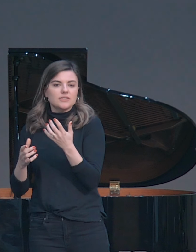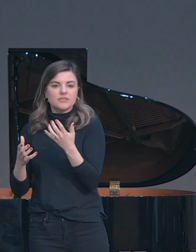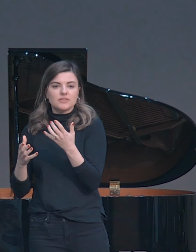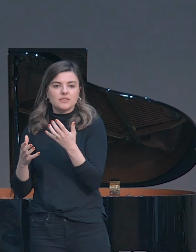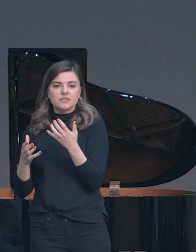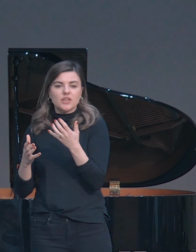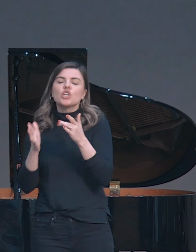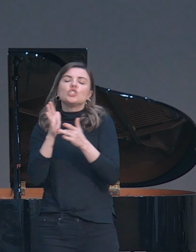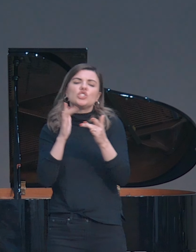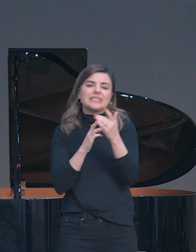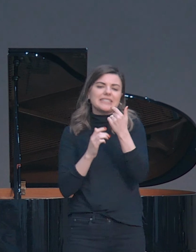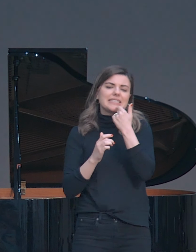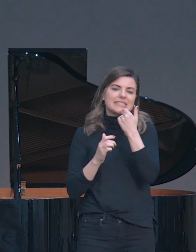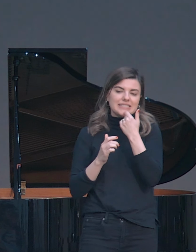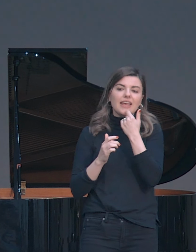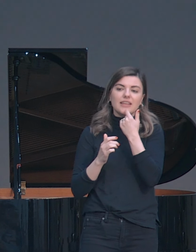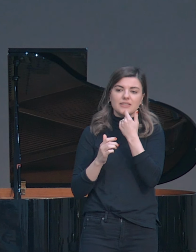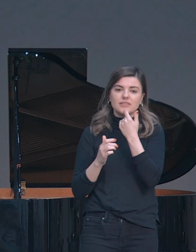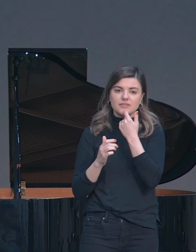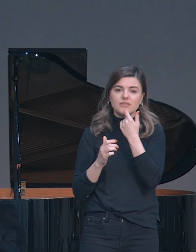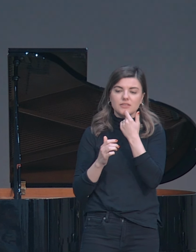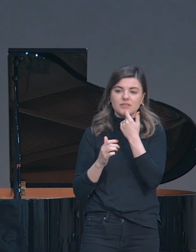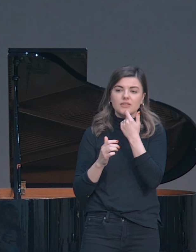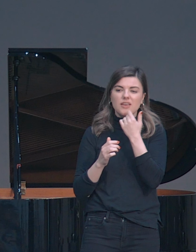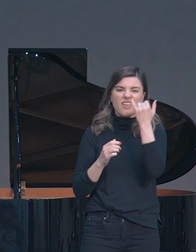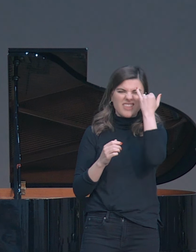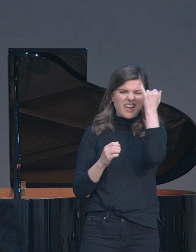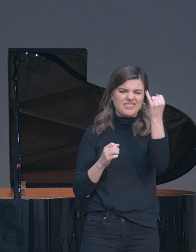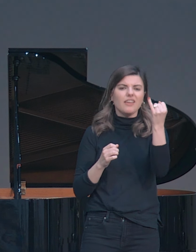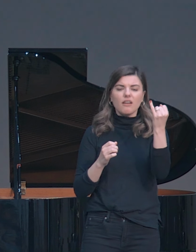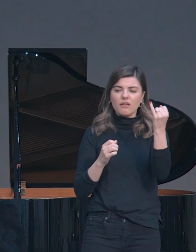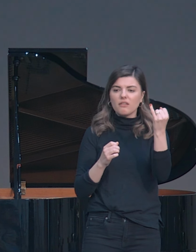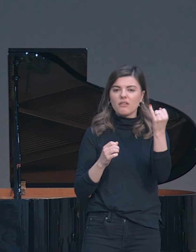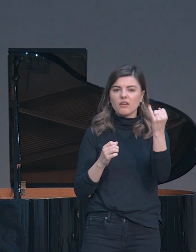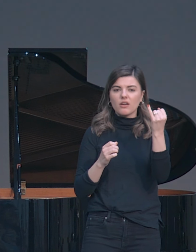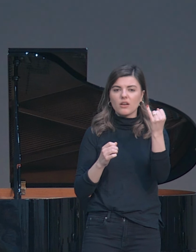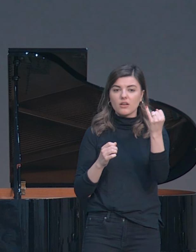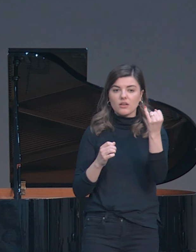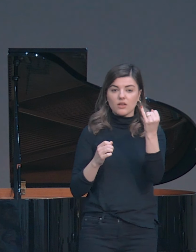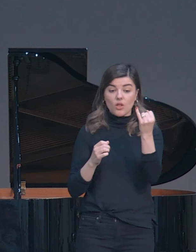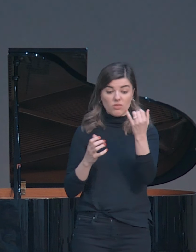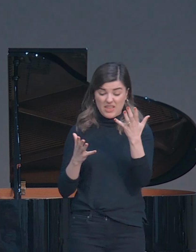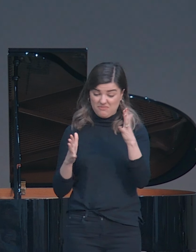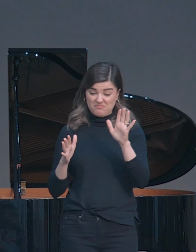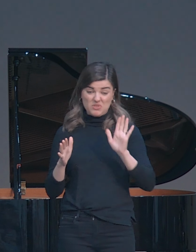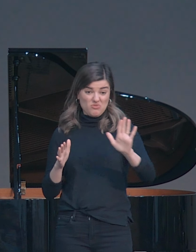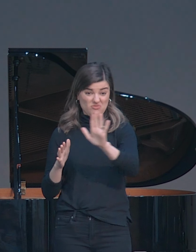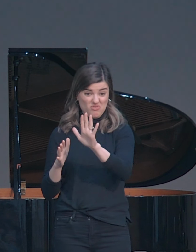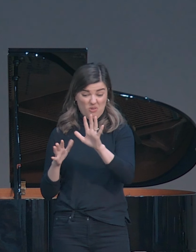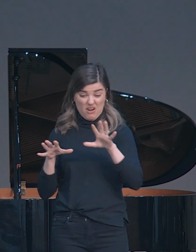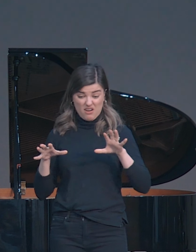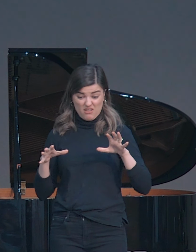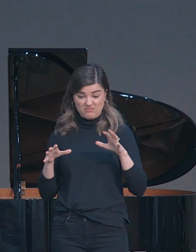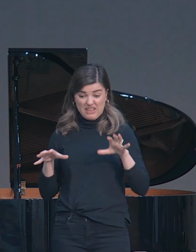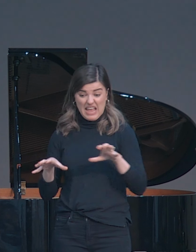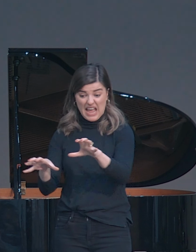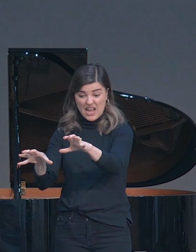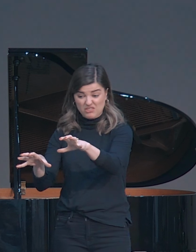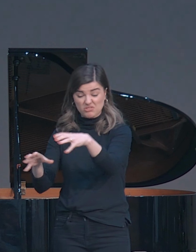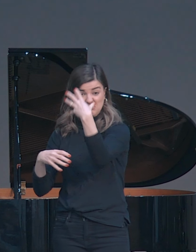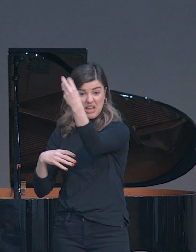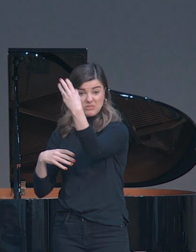What he revealed through the words that followed this statement was the idea that what goes on the inside